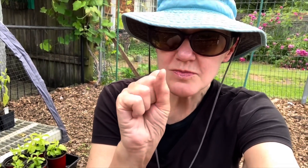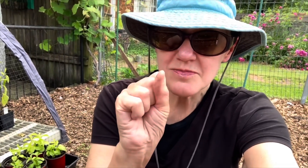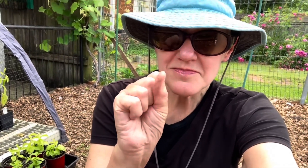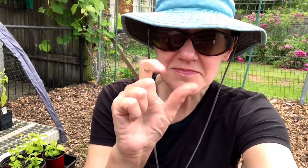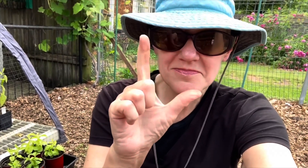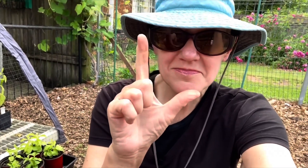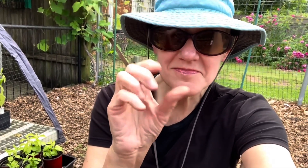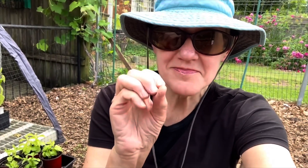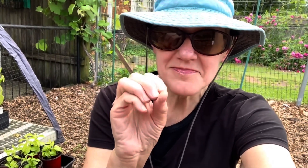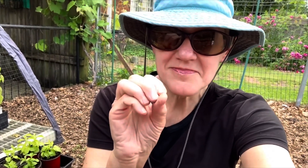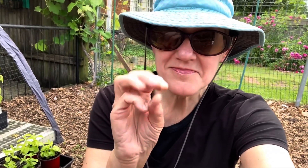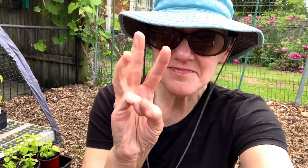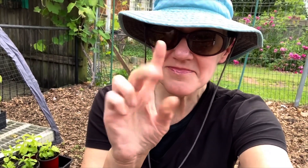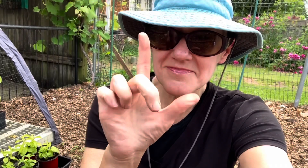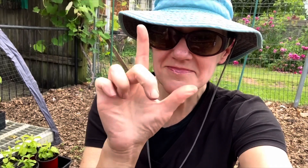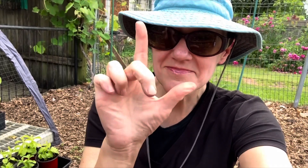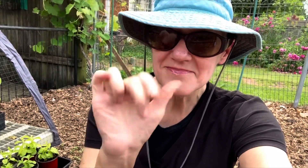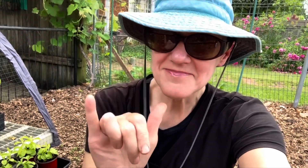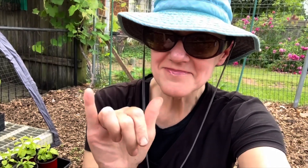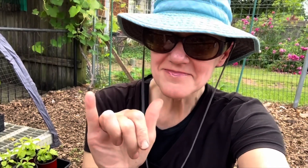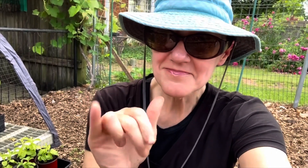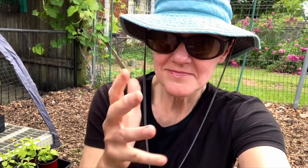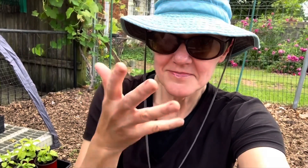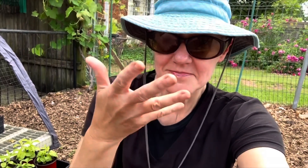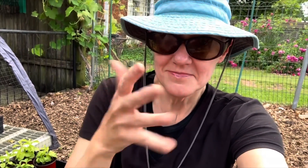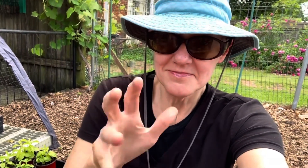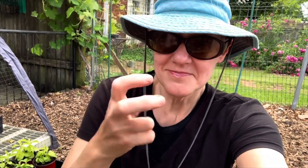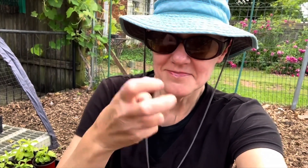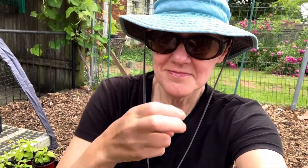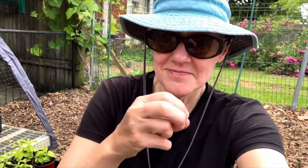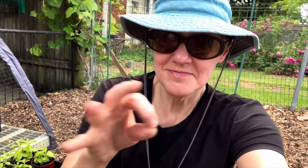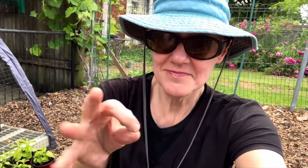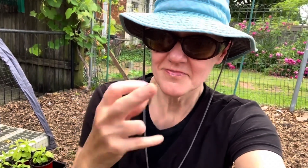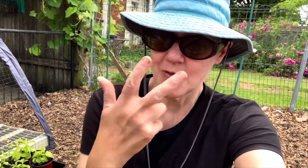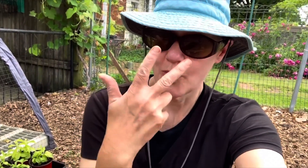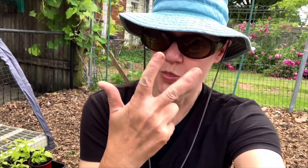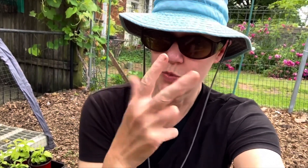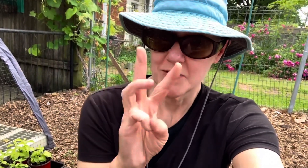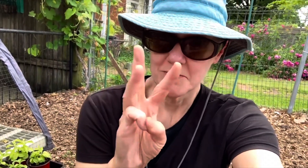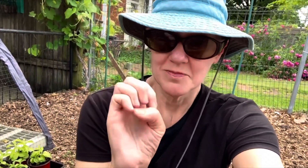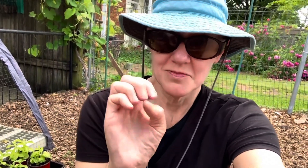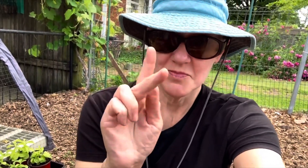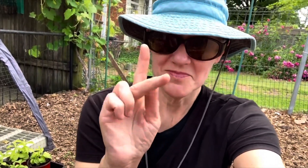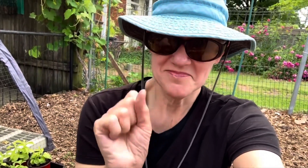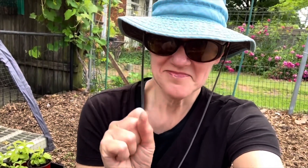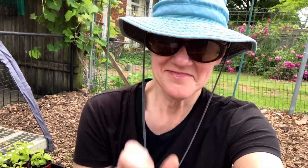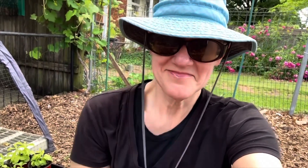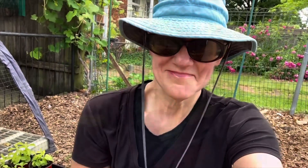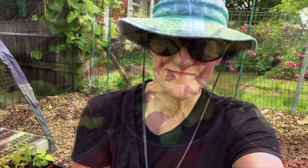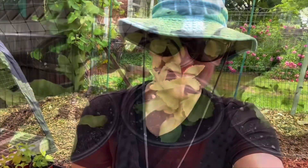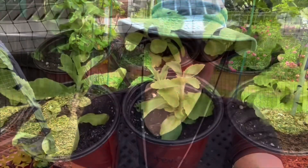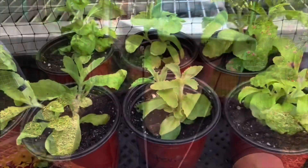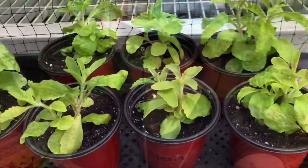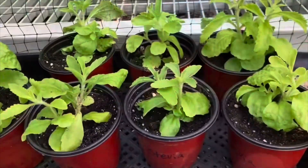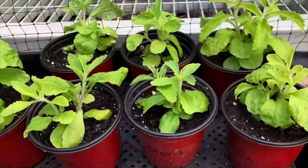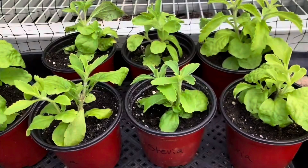grows very slowly, and it's already hardened off for 3 weeks.